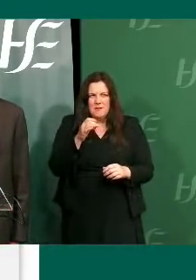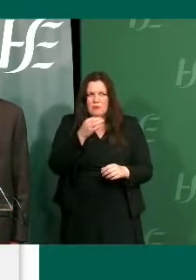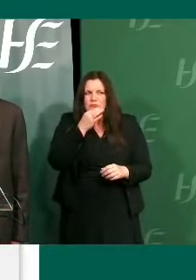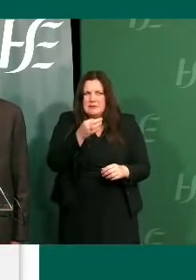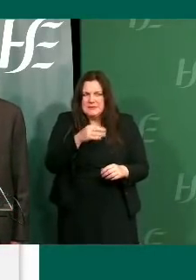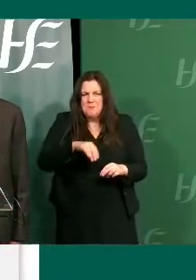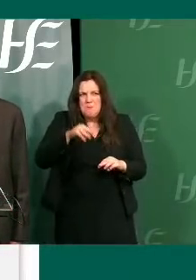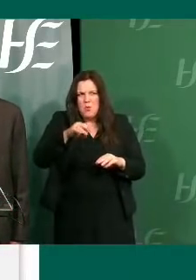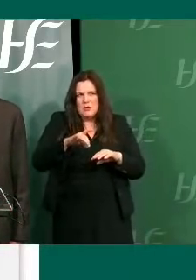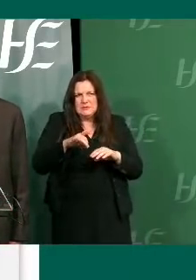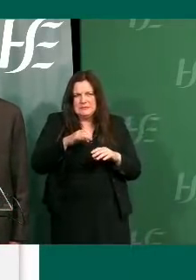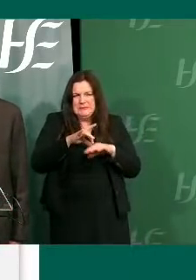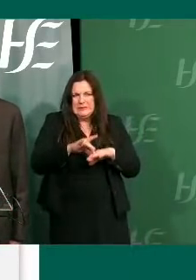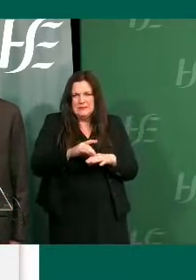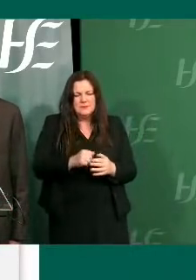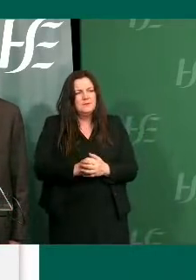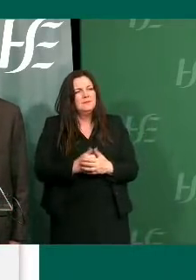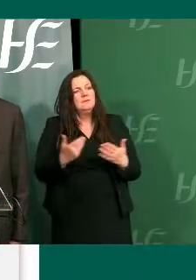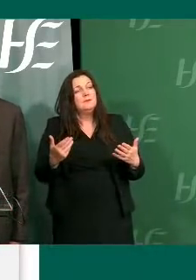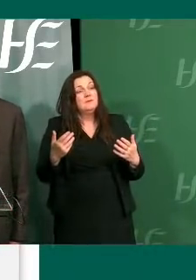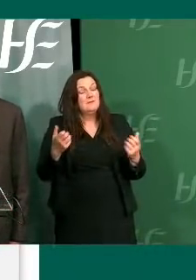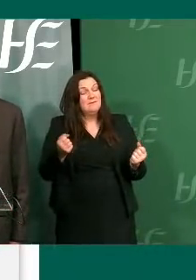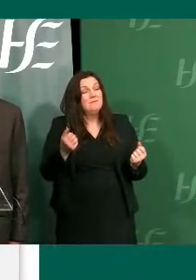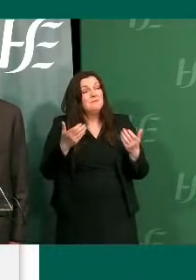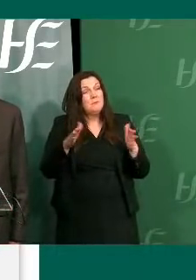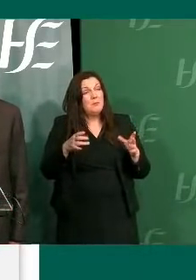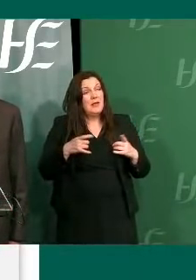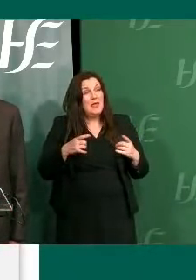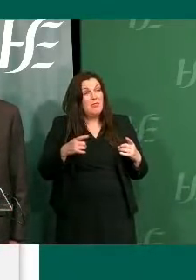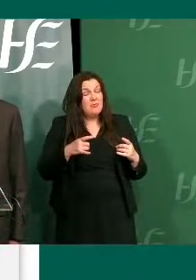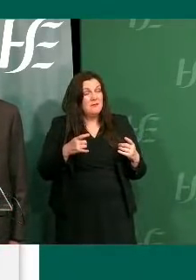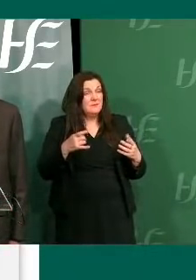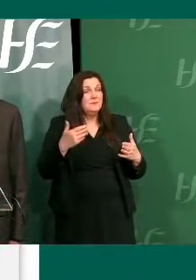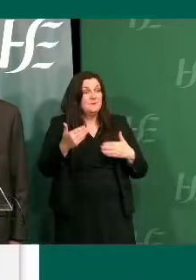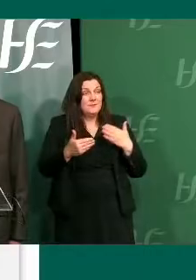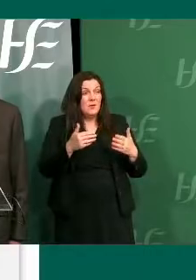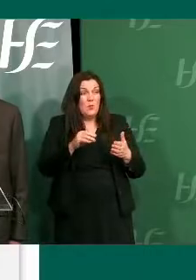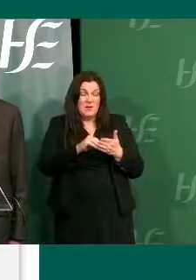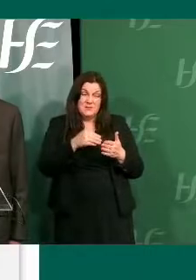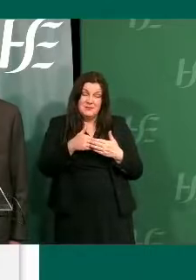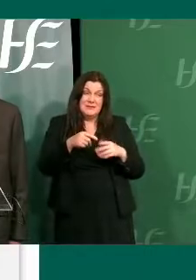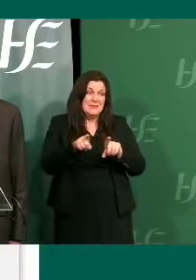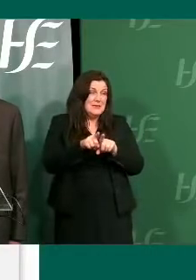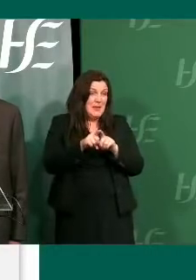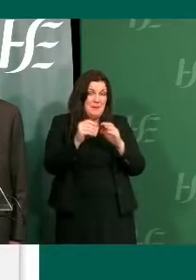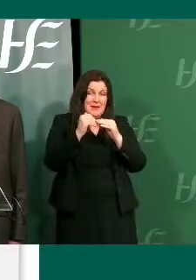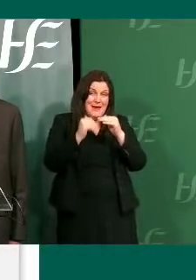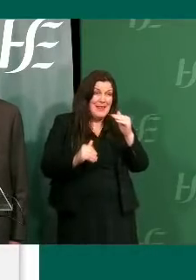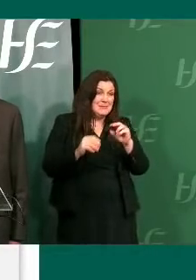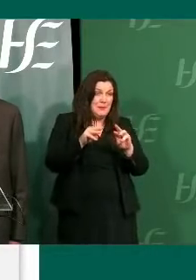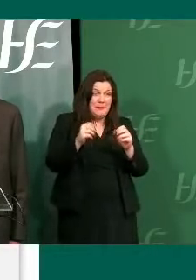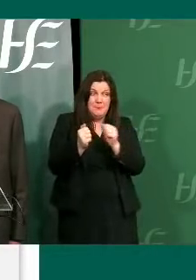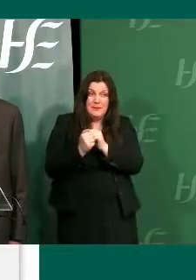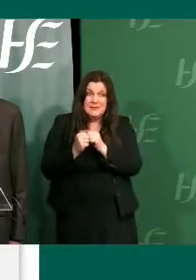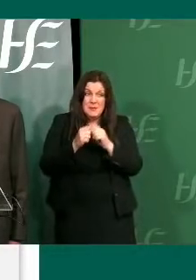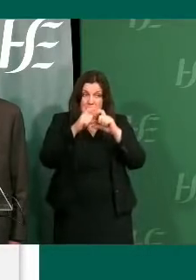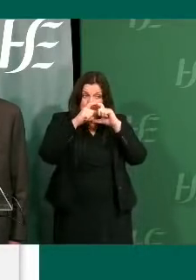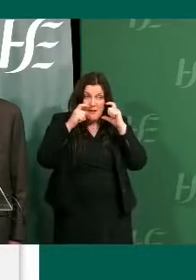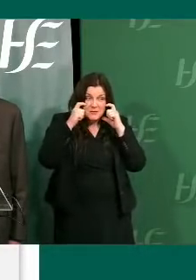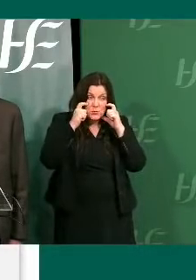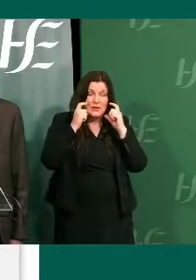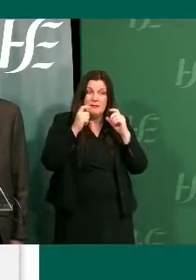Vaccinations alone will not control case numbers. Those public health measures of reducing contacts, mask wearing remain critical. The waning of